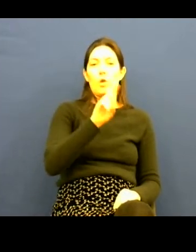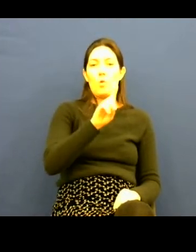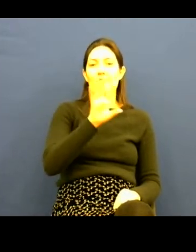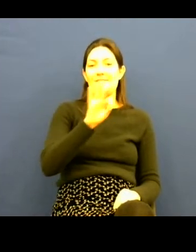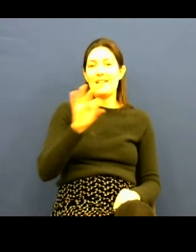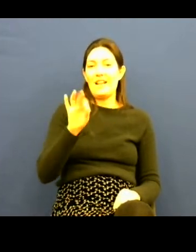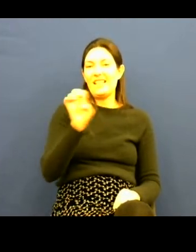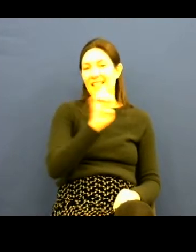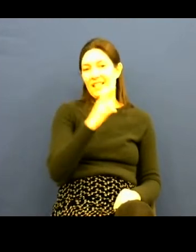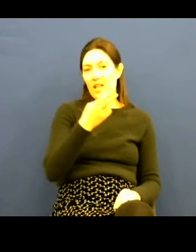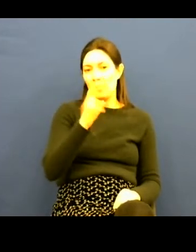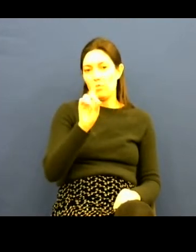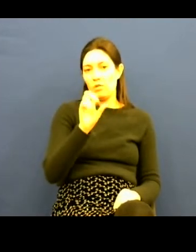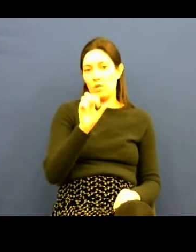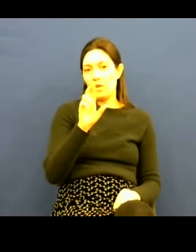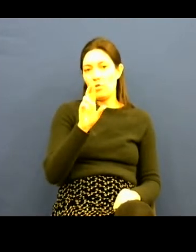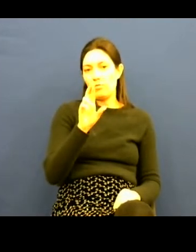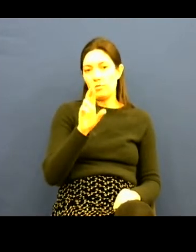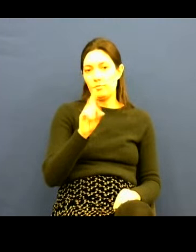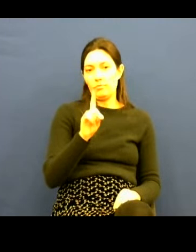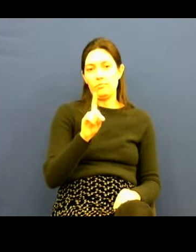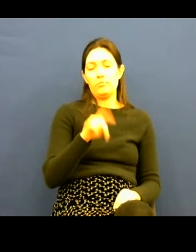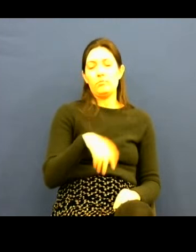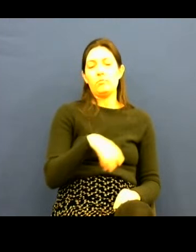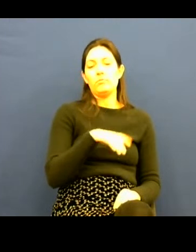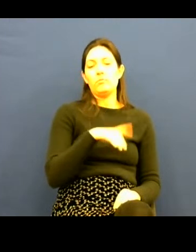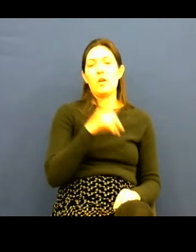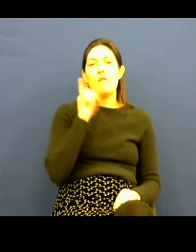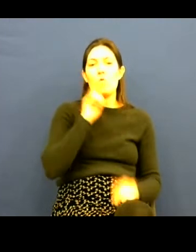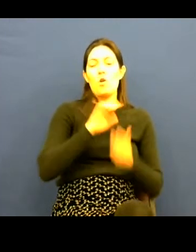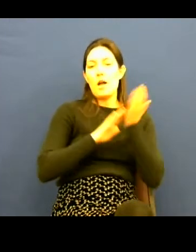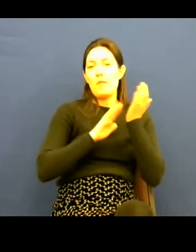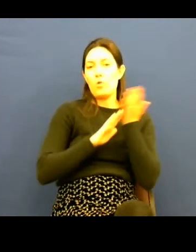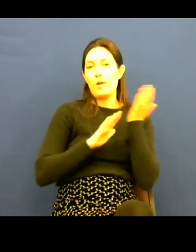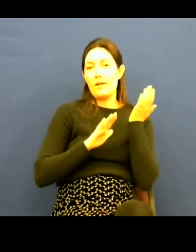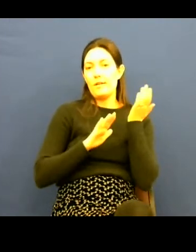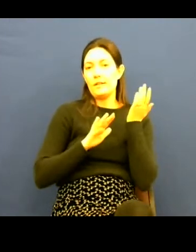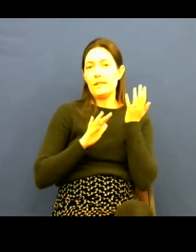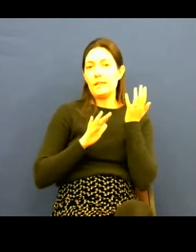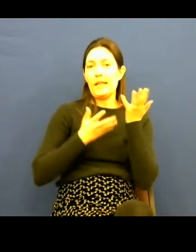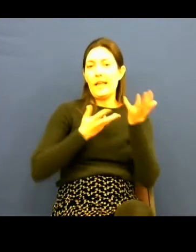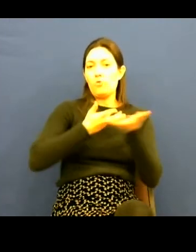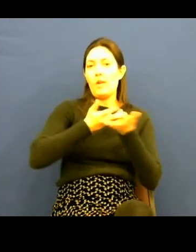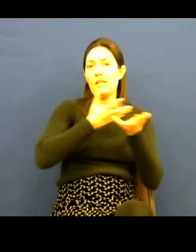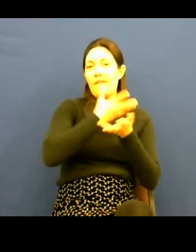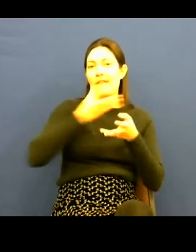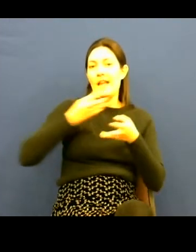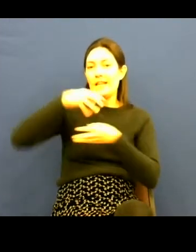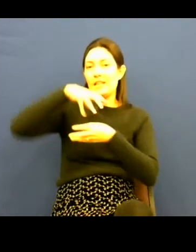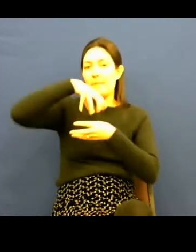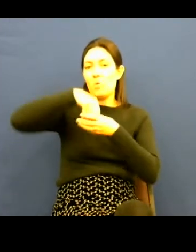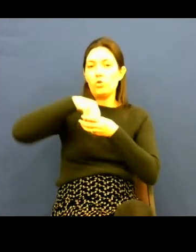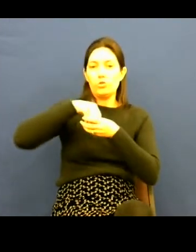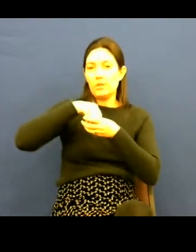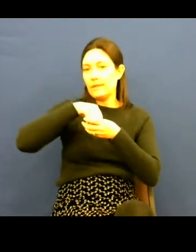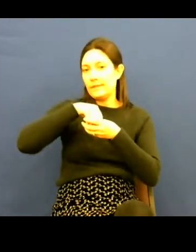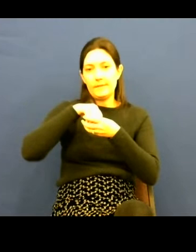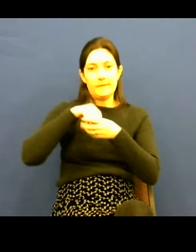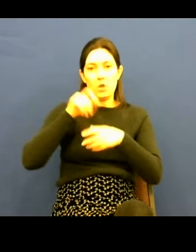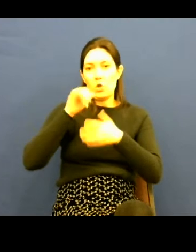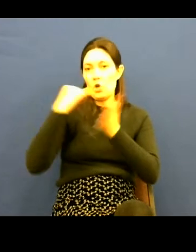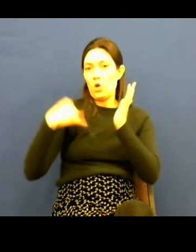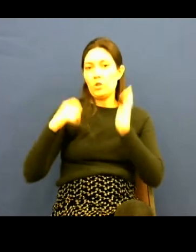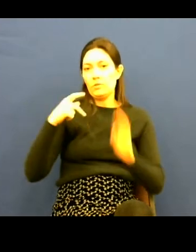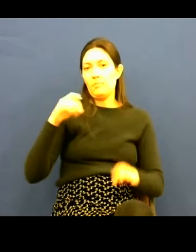to operate an interactive and immersive art space. Do we have a representative from Cosmic Experience with